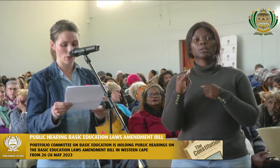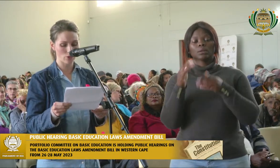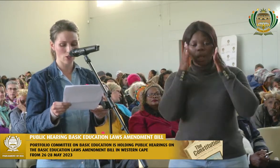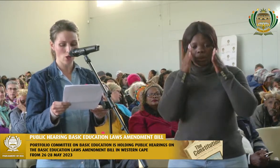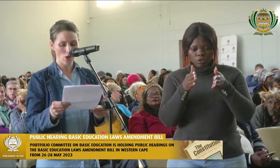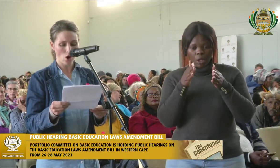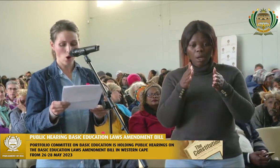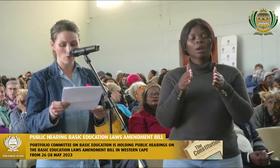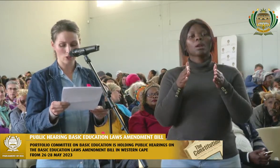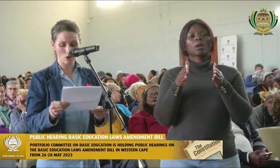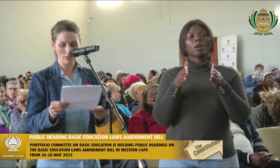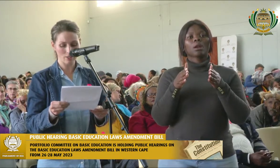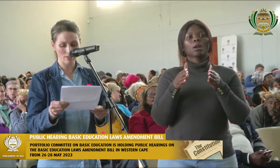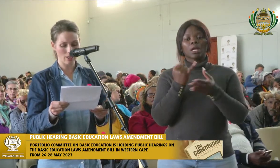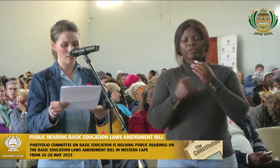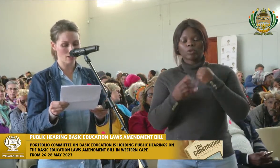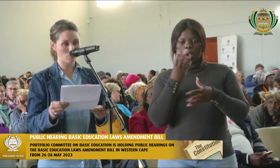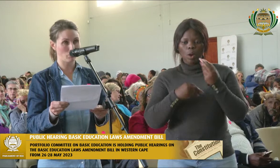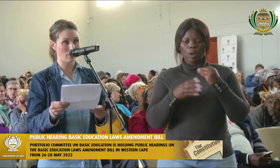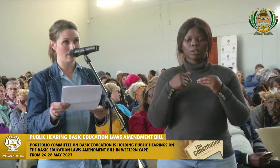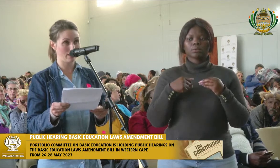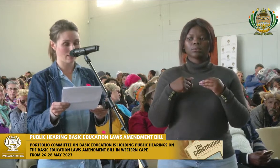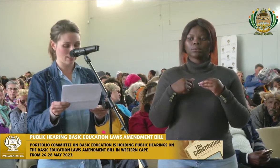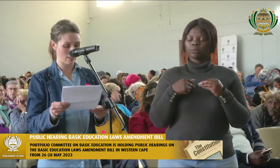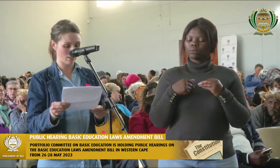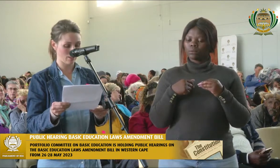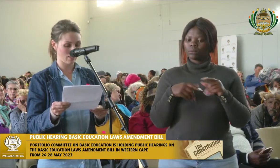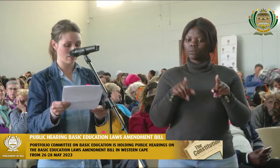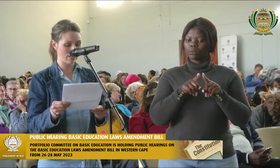and promoting Howard Gardner's 9 types of